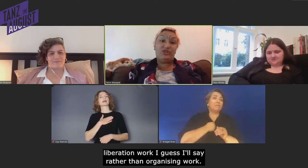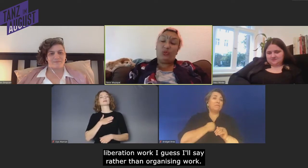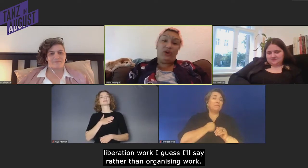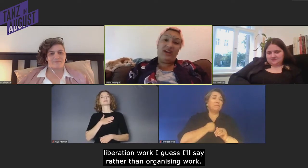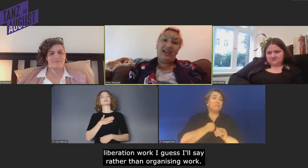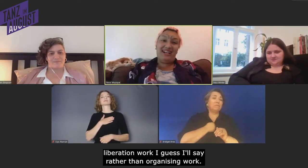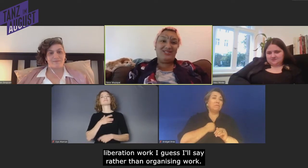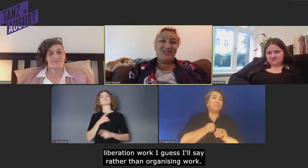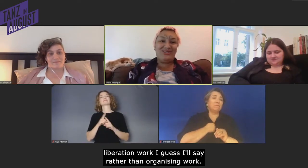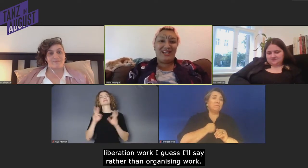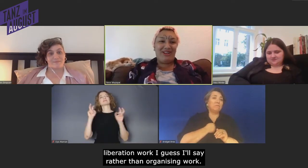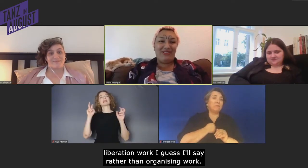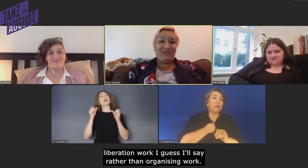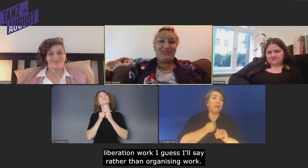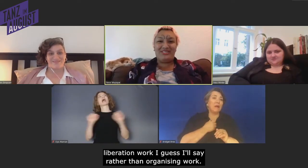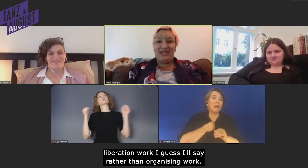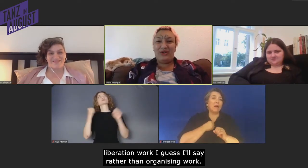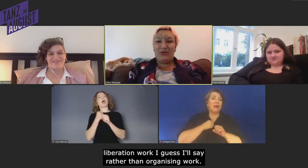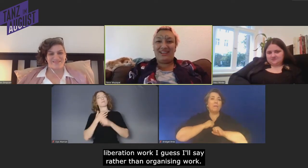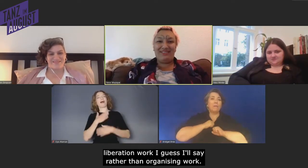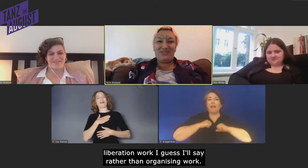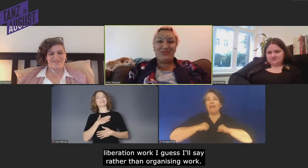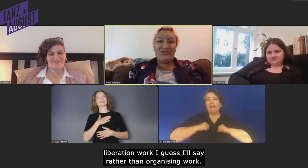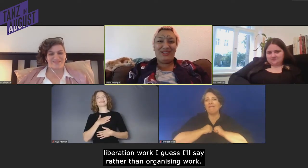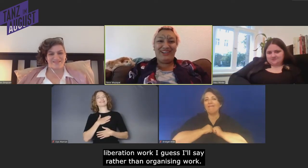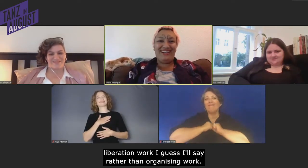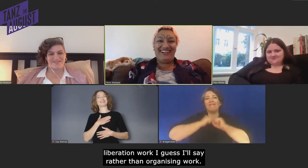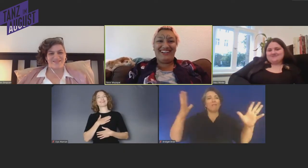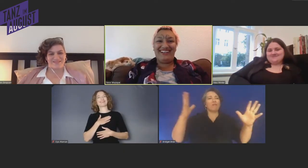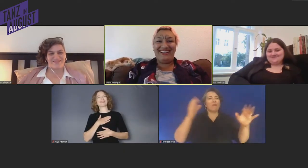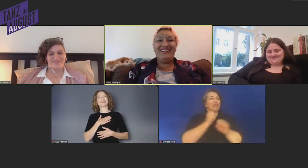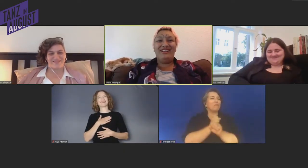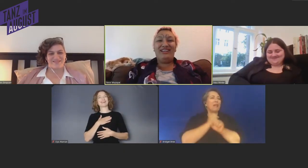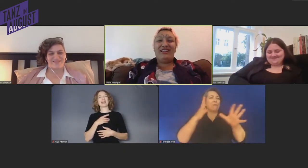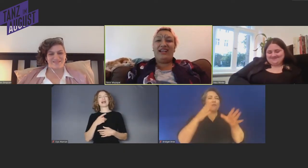liberation work, I guess I'll say, rather than saying organizing work,